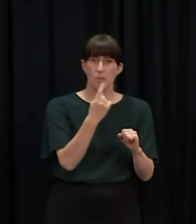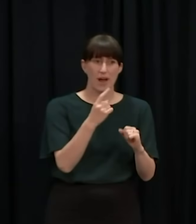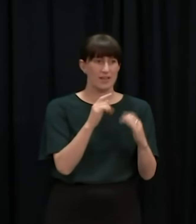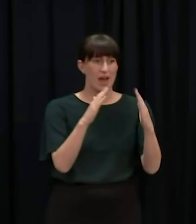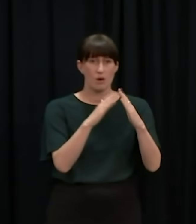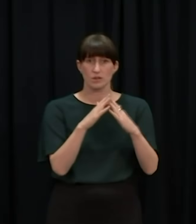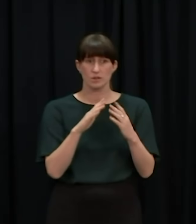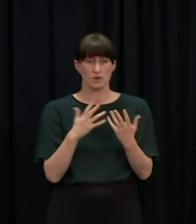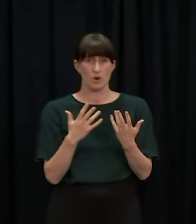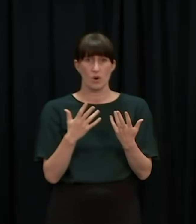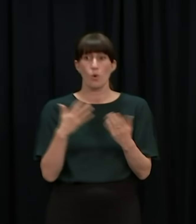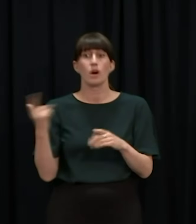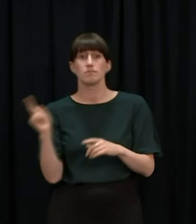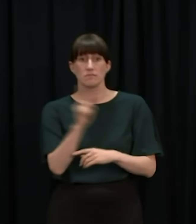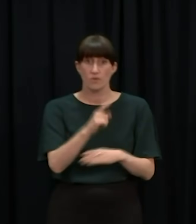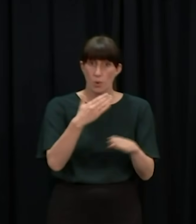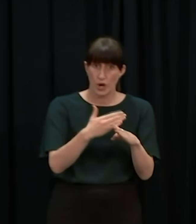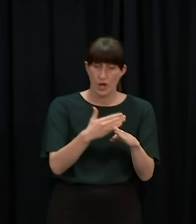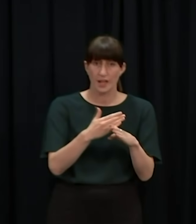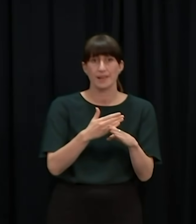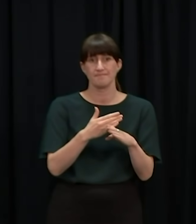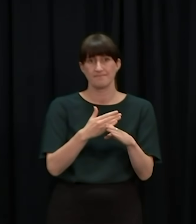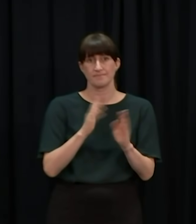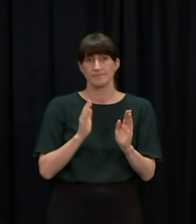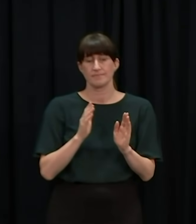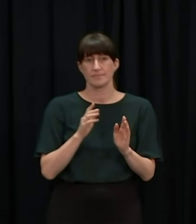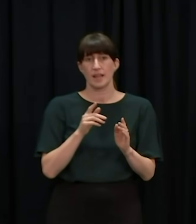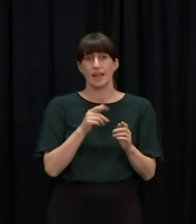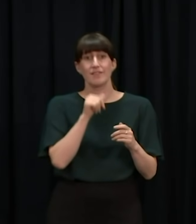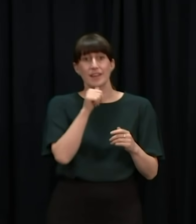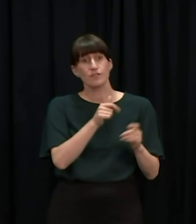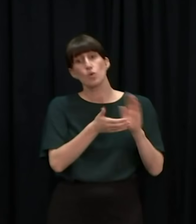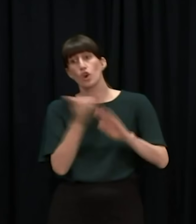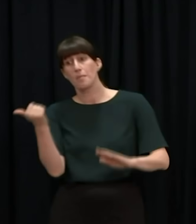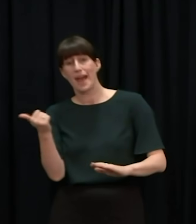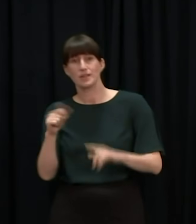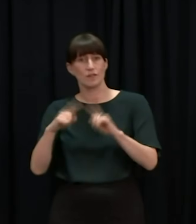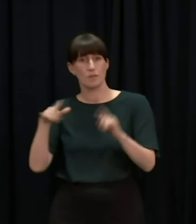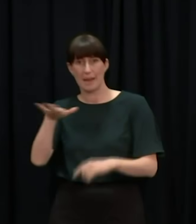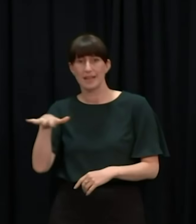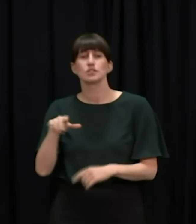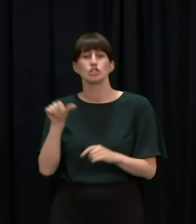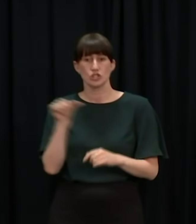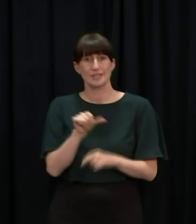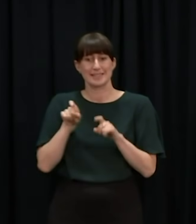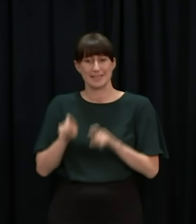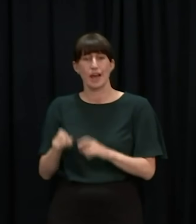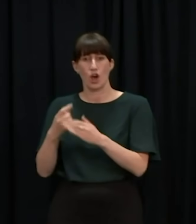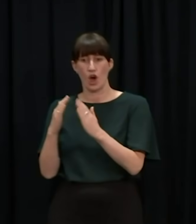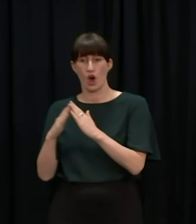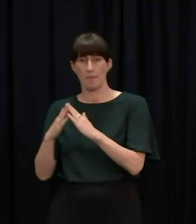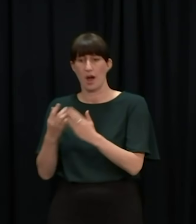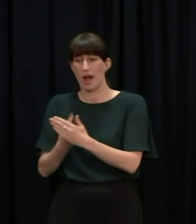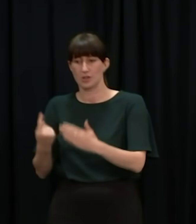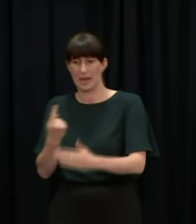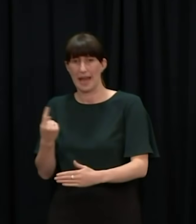have visited the area. Those covered by that notice must remain in isolation by themselves and should monitor for symptoms. If they